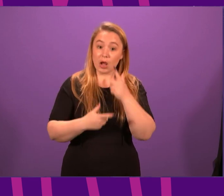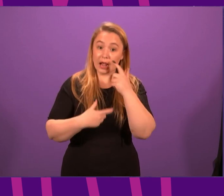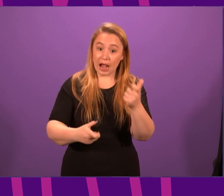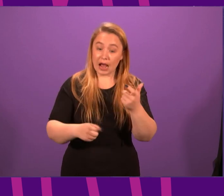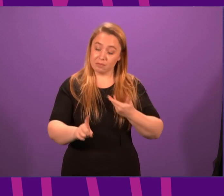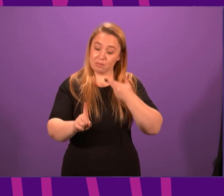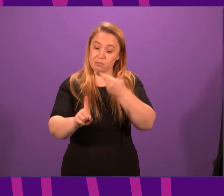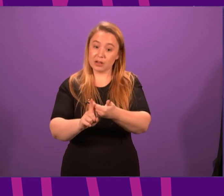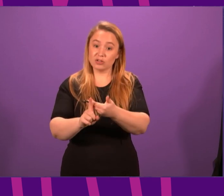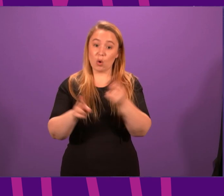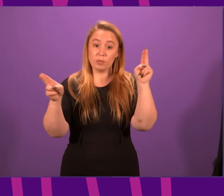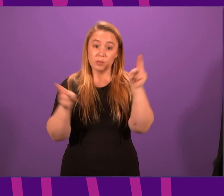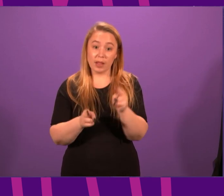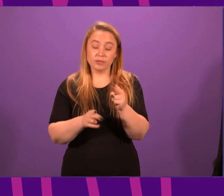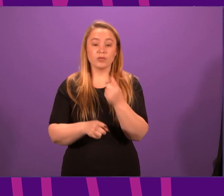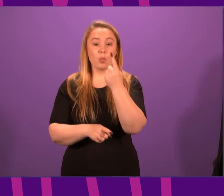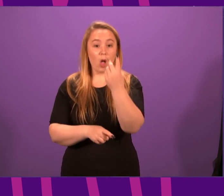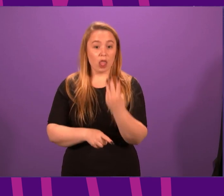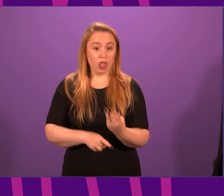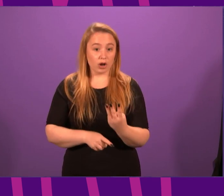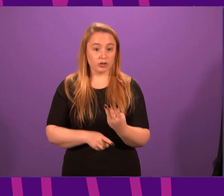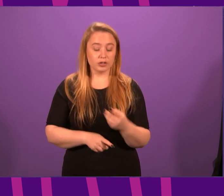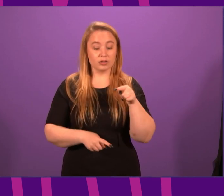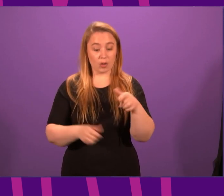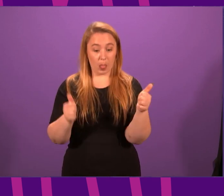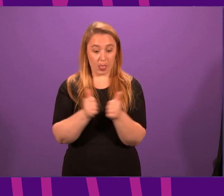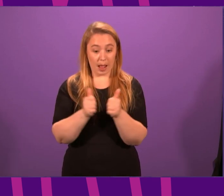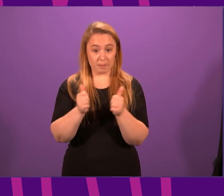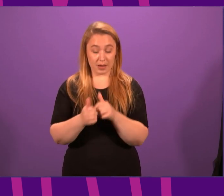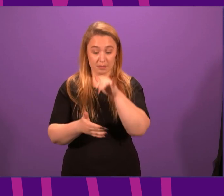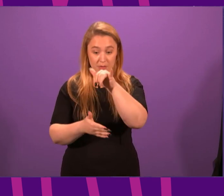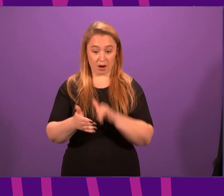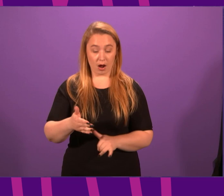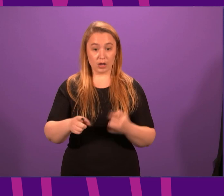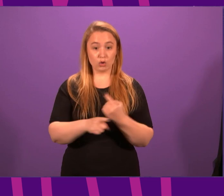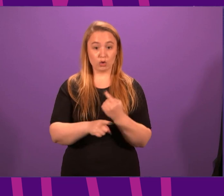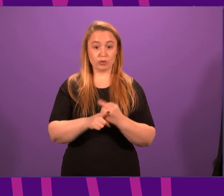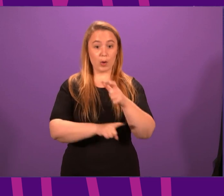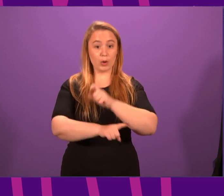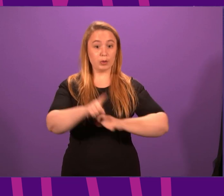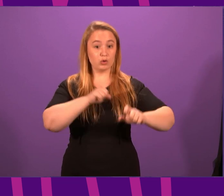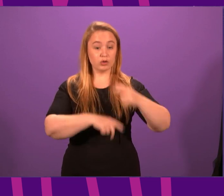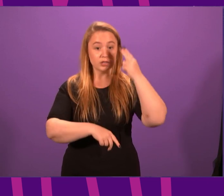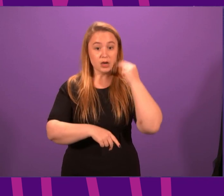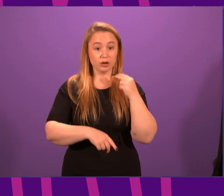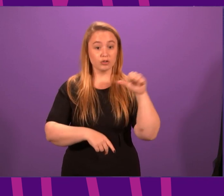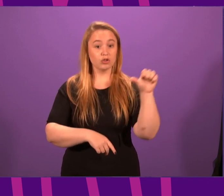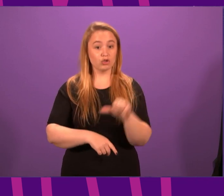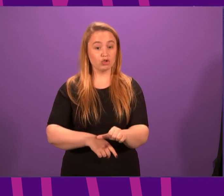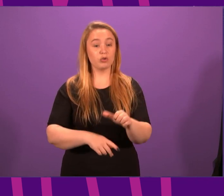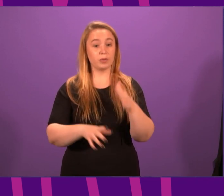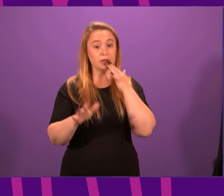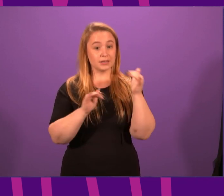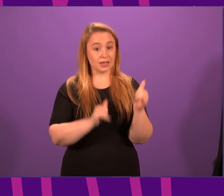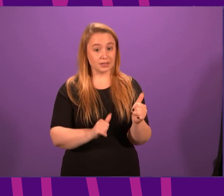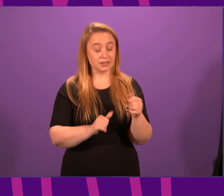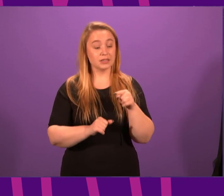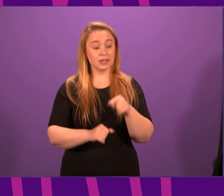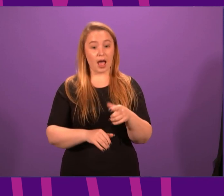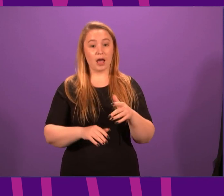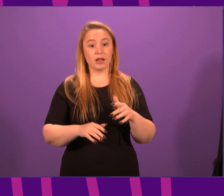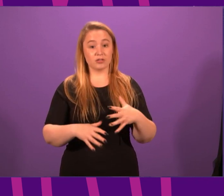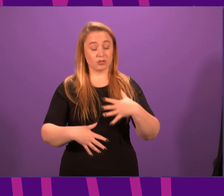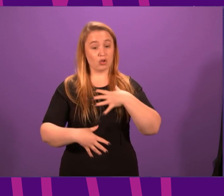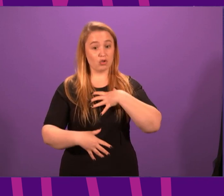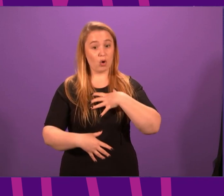third. And the fact that this paper today speaks of the introduction of the testing of community nurses really is quite frankly shocking. I think a lot